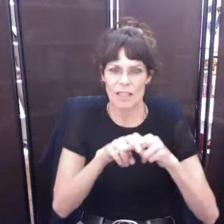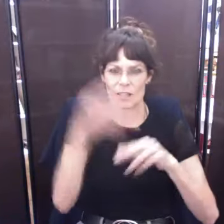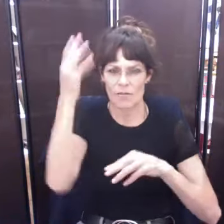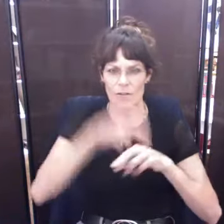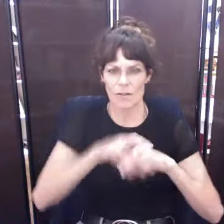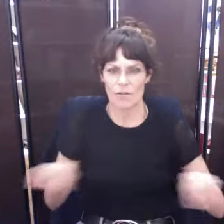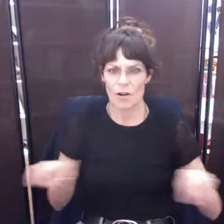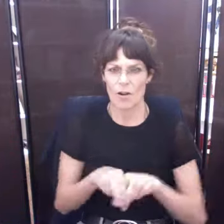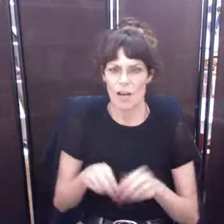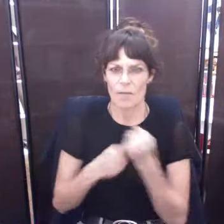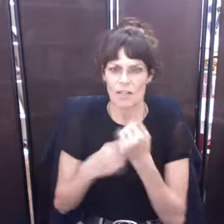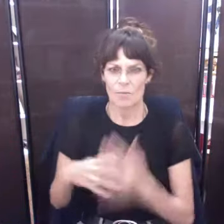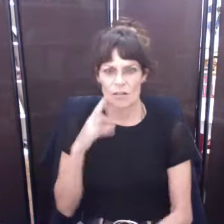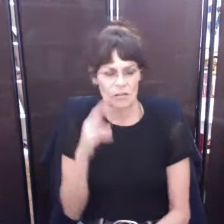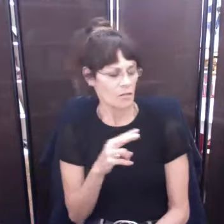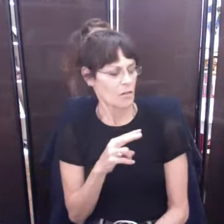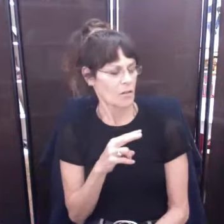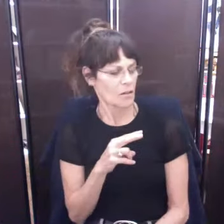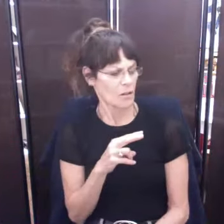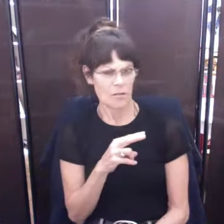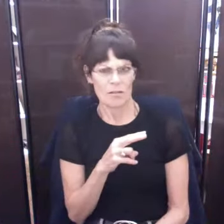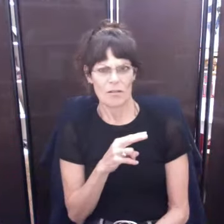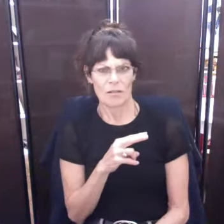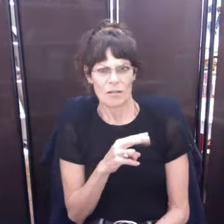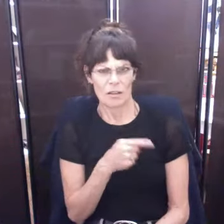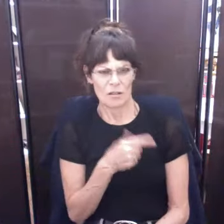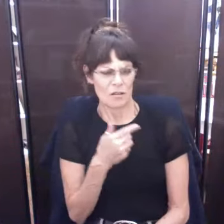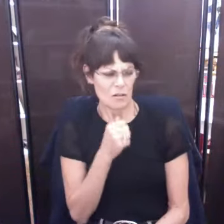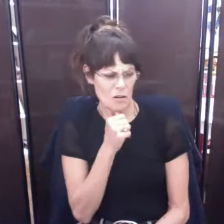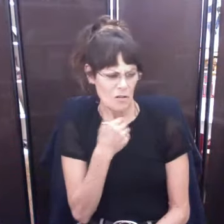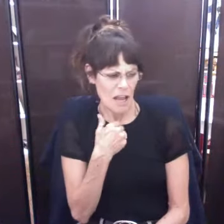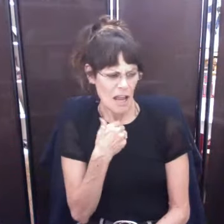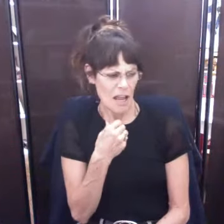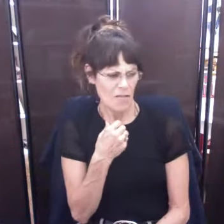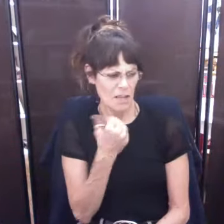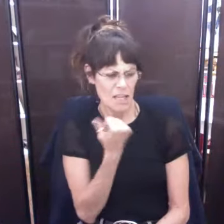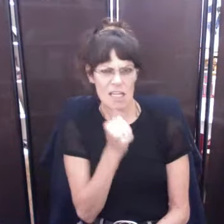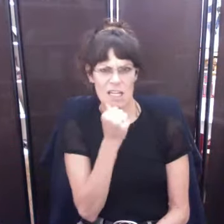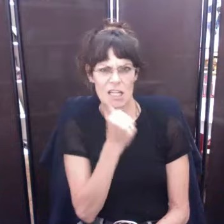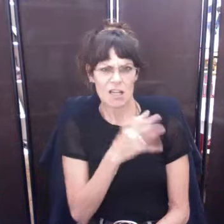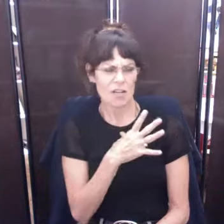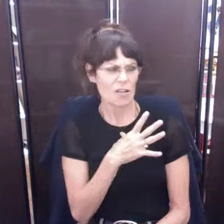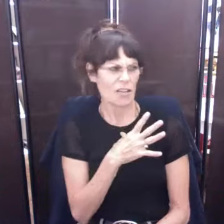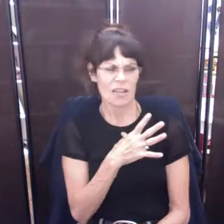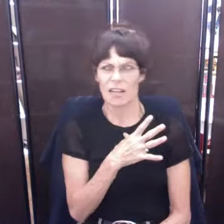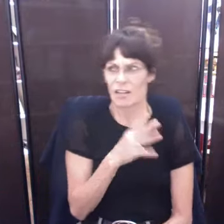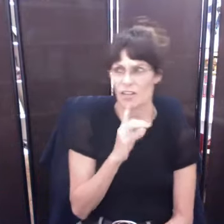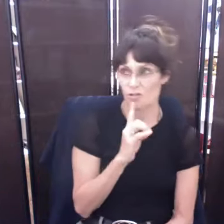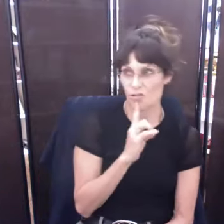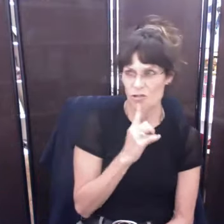over. She was like, well, no wonder why you don't have any sponsees. And I thought, yeah, I don't even want what I have. I'm a piece of crap. You know how we beat the crap out